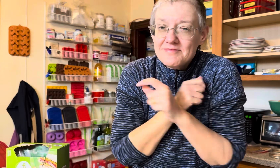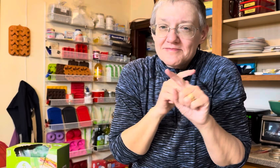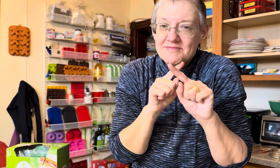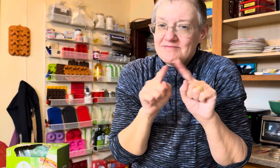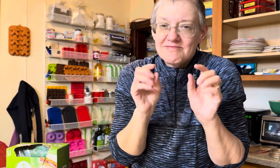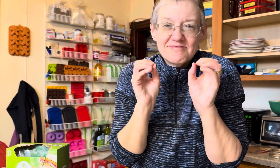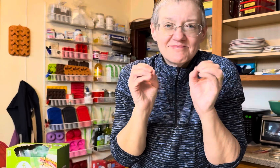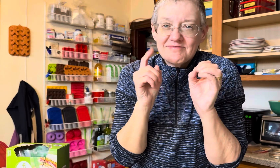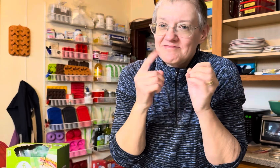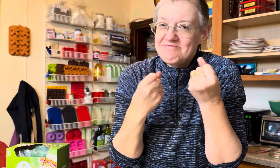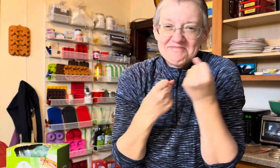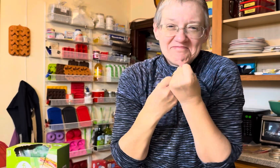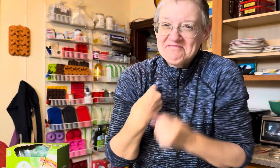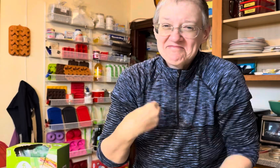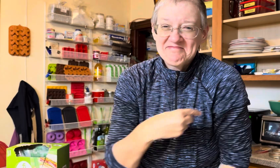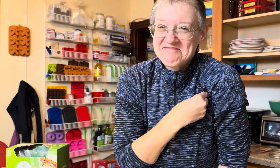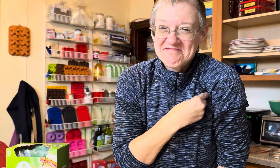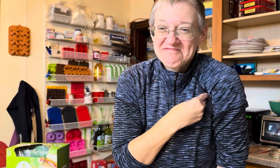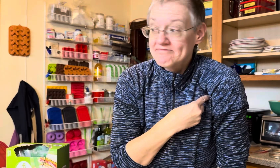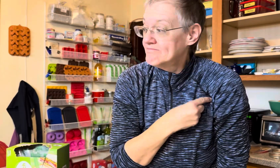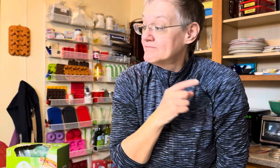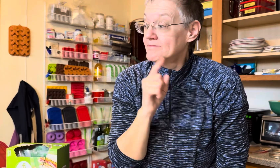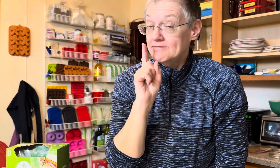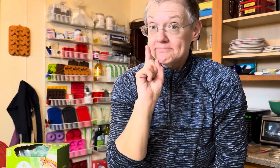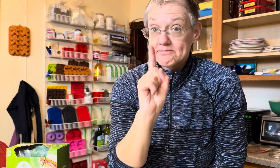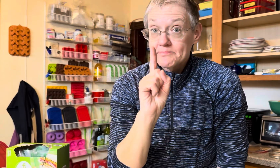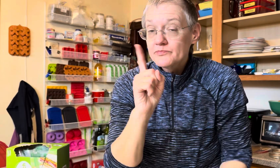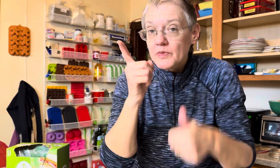that we use because we love them. We don't have any sponsors.